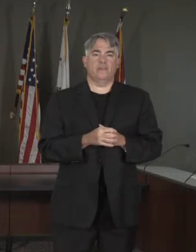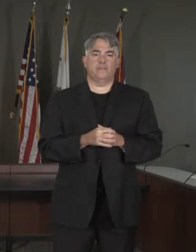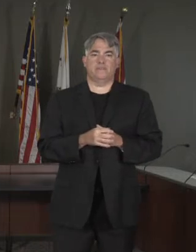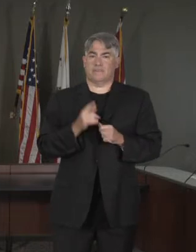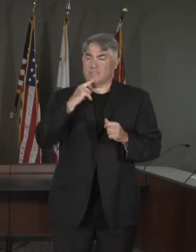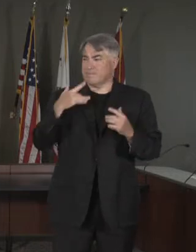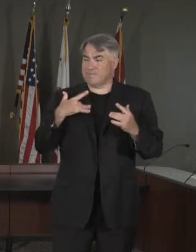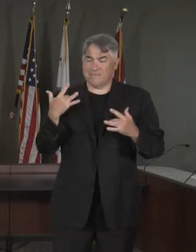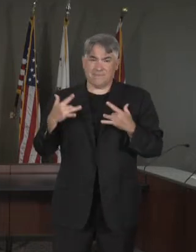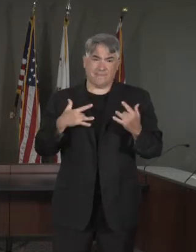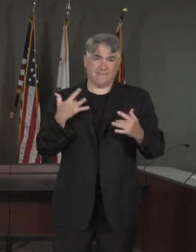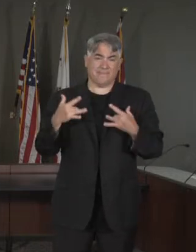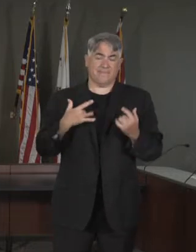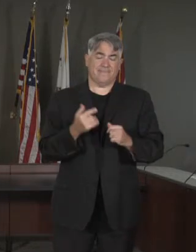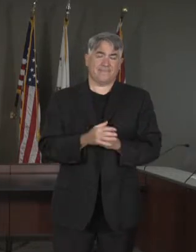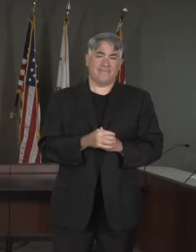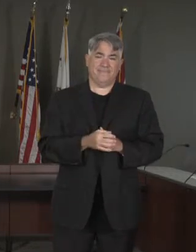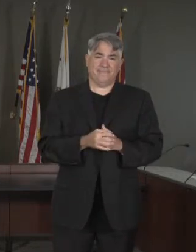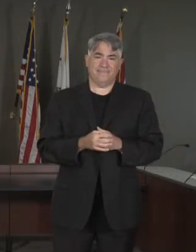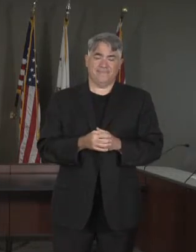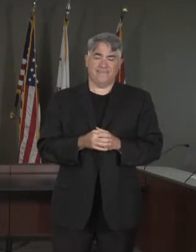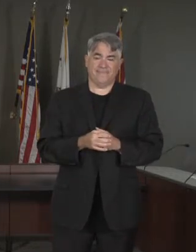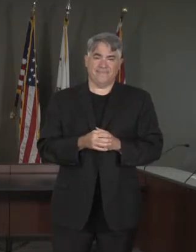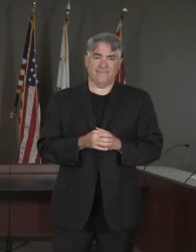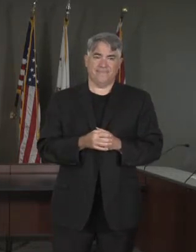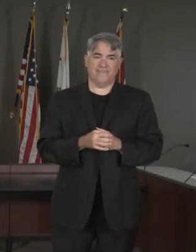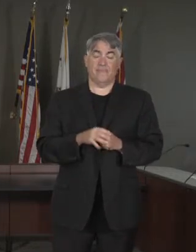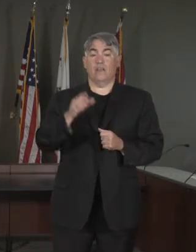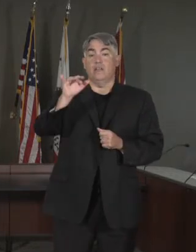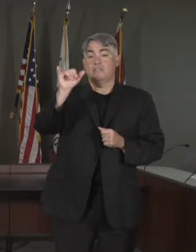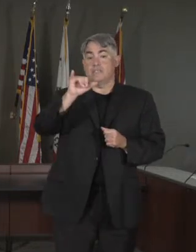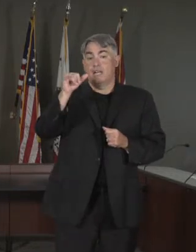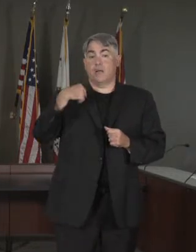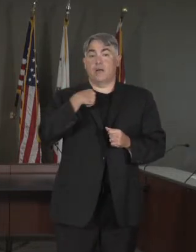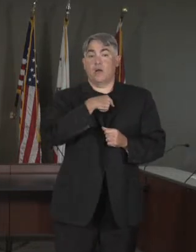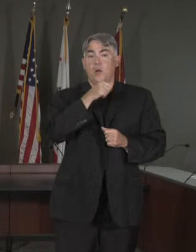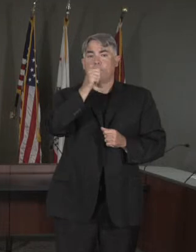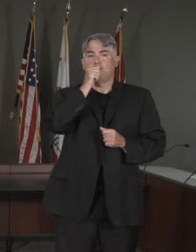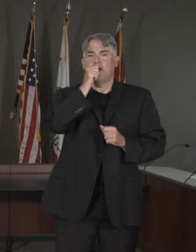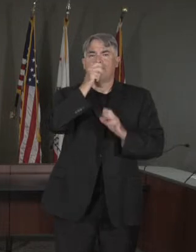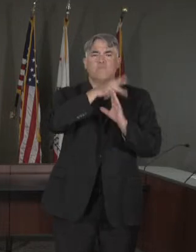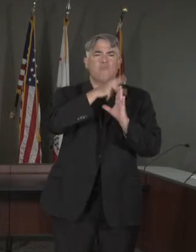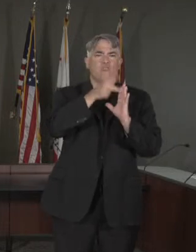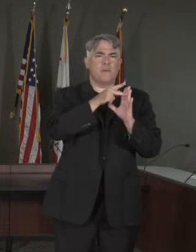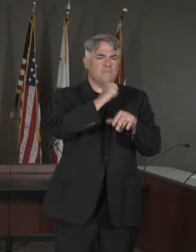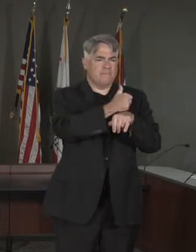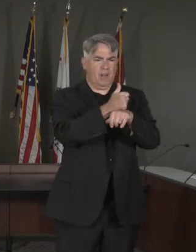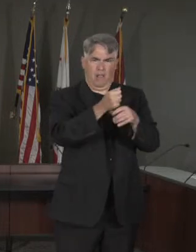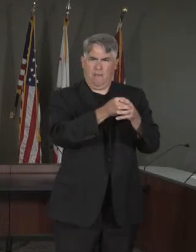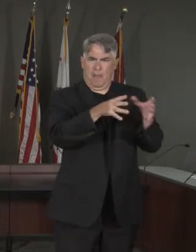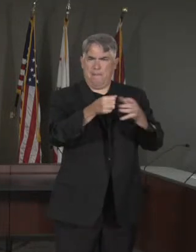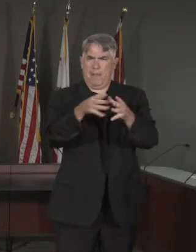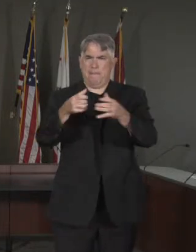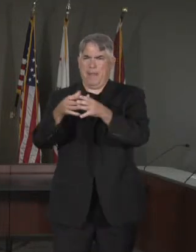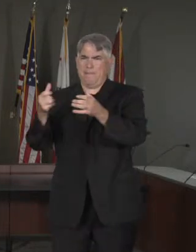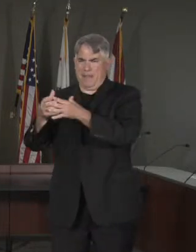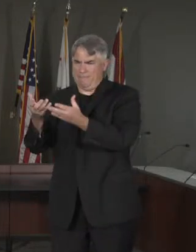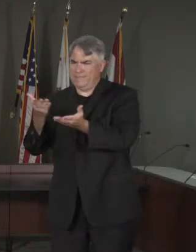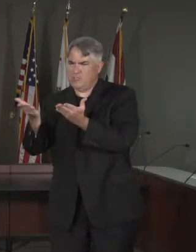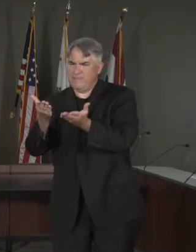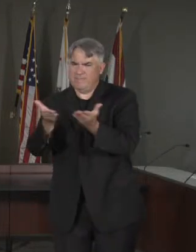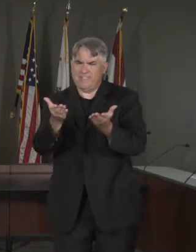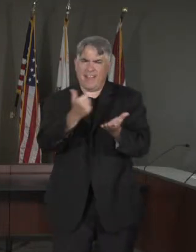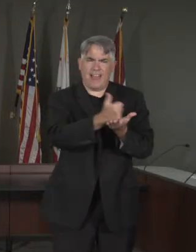to share that with you that we've expanded our pilot program that we mentioned to all of you about the vaccinating the